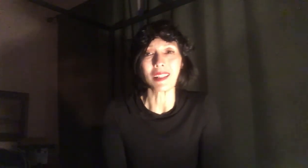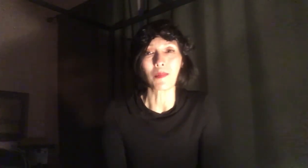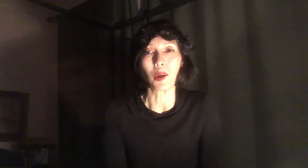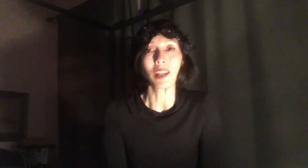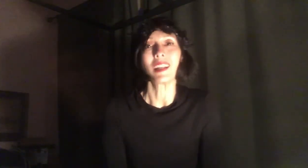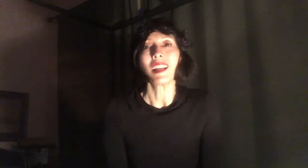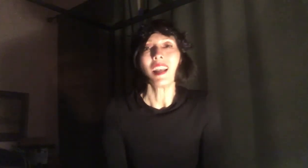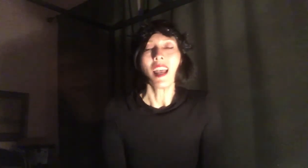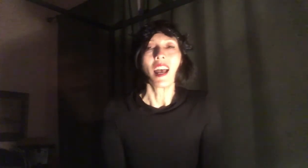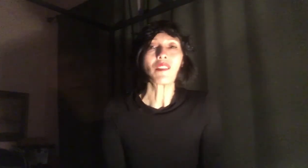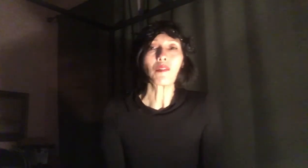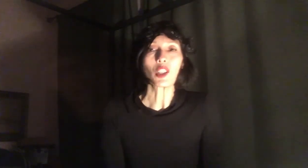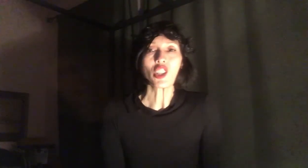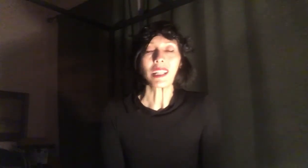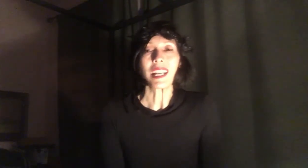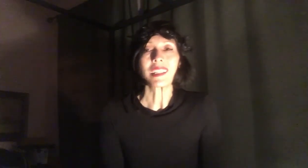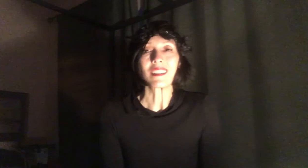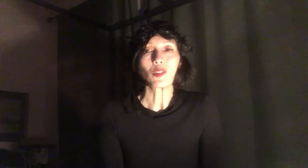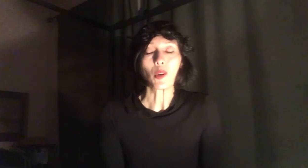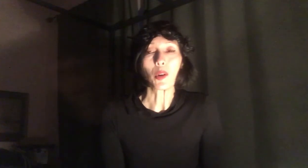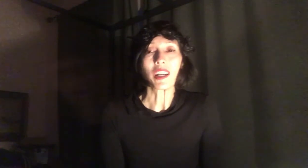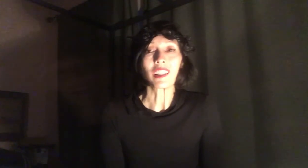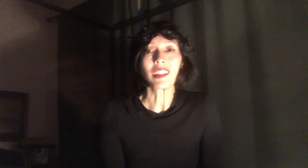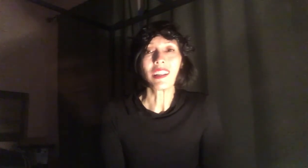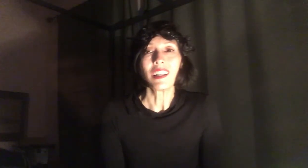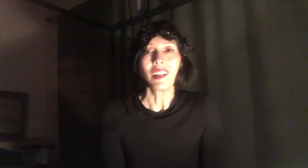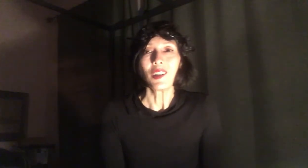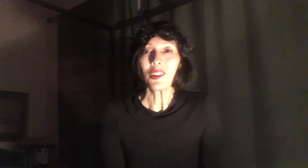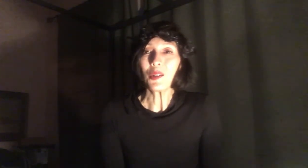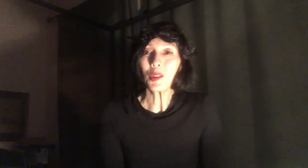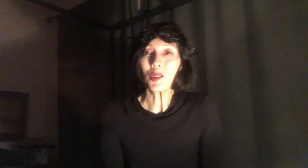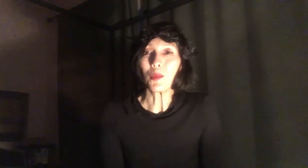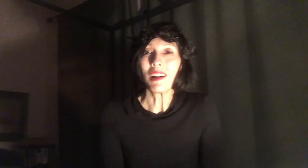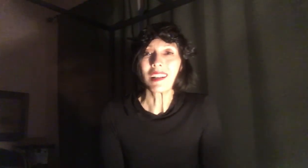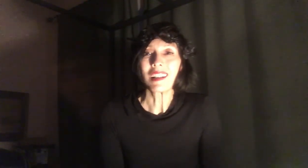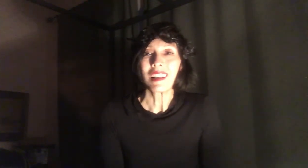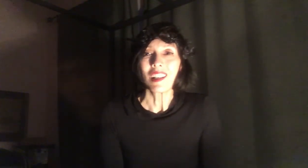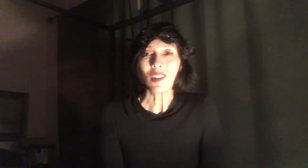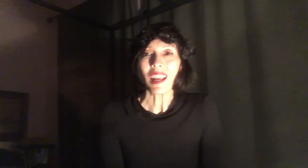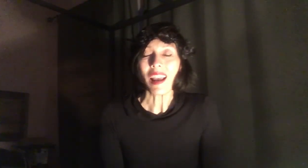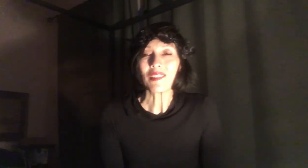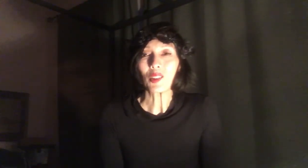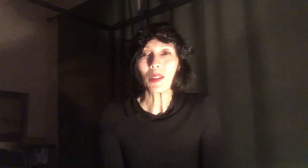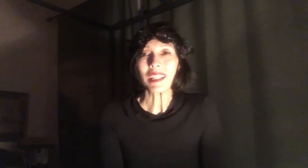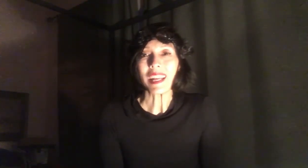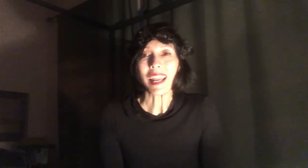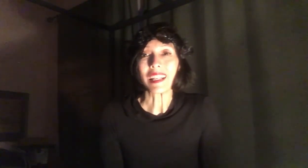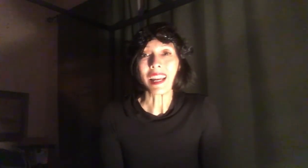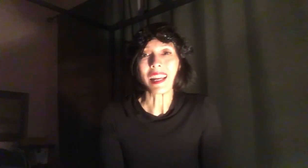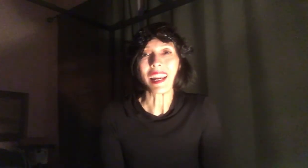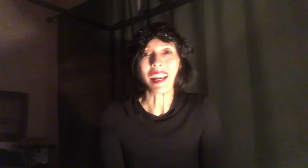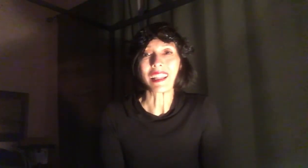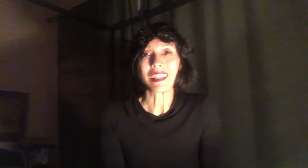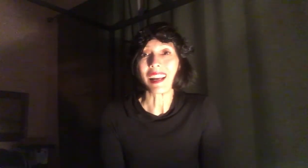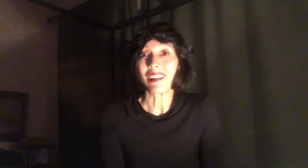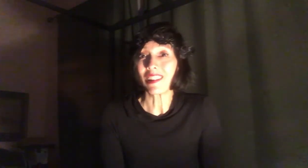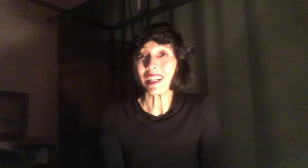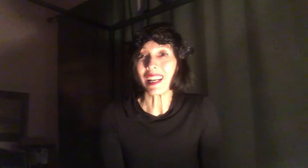Facebook. Unfortunately, I didn't record it on YouTube. So I have to do it again. And I really like